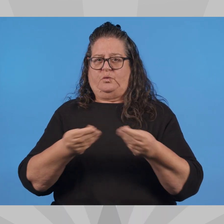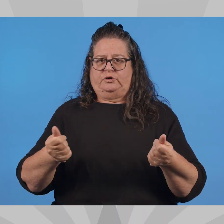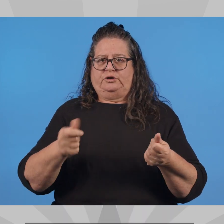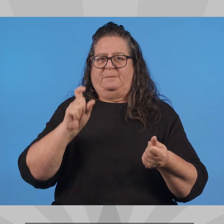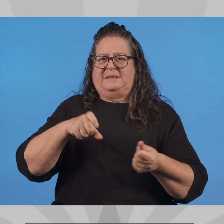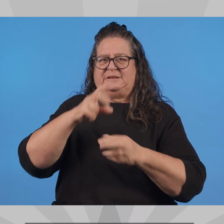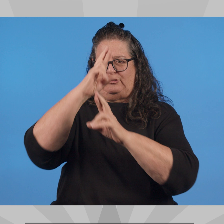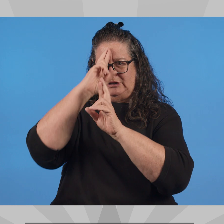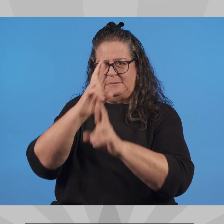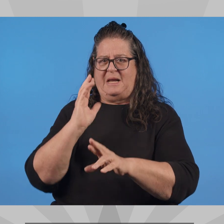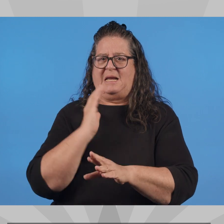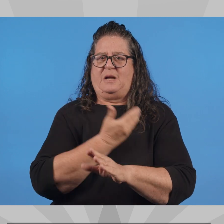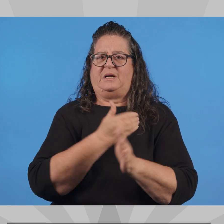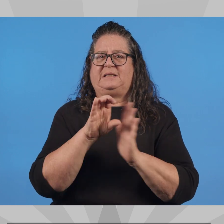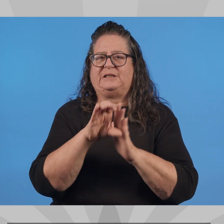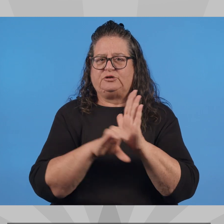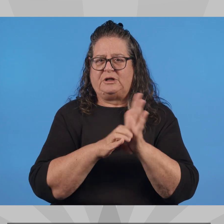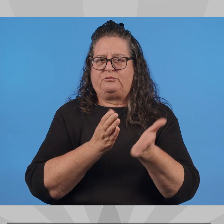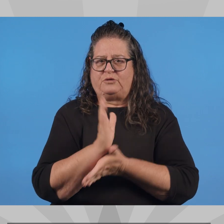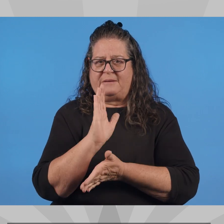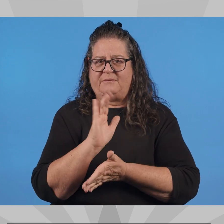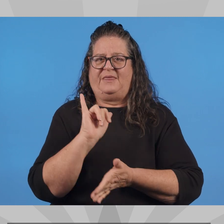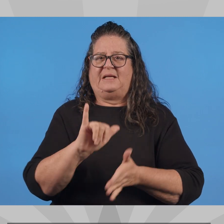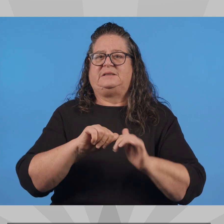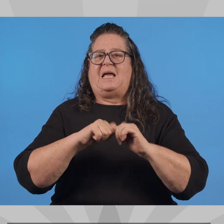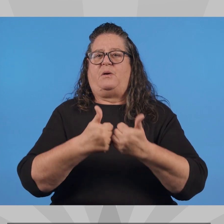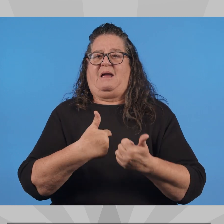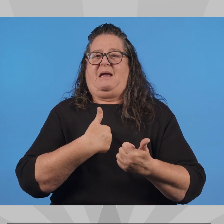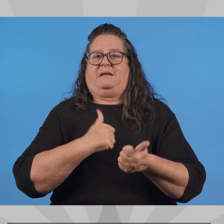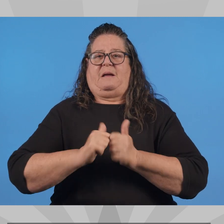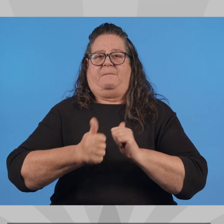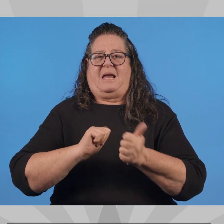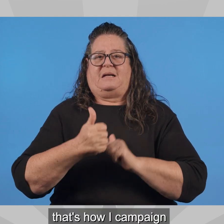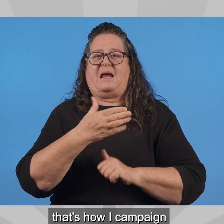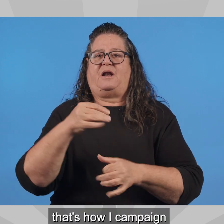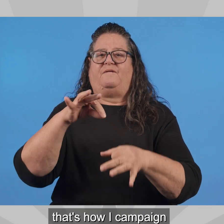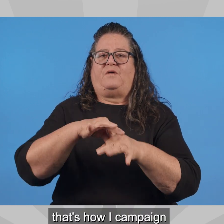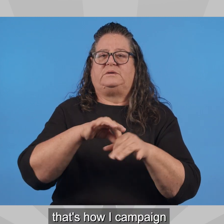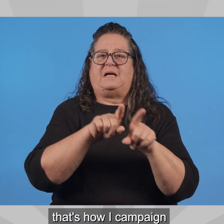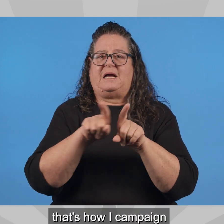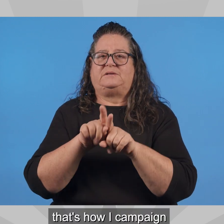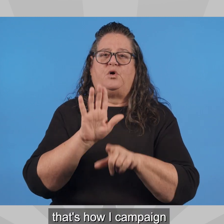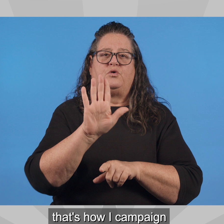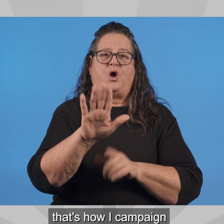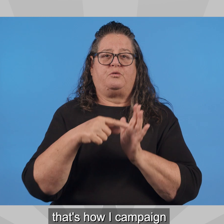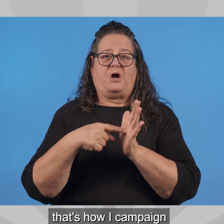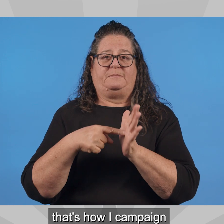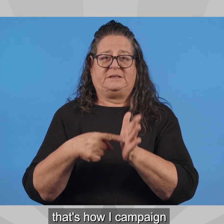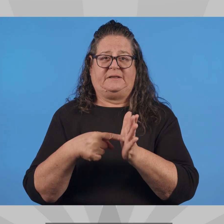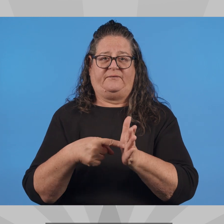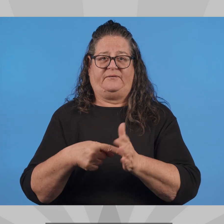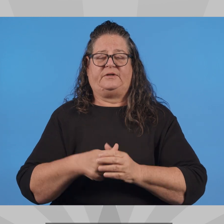and our solutions must respect our constitutionally guaranteed rights. That's how I campaign, and that's how